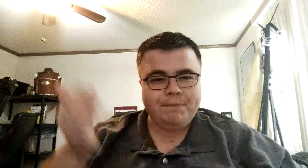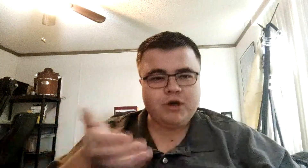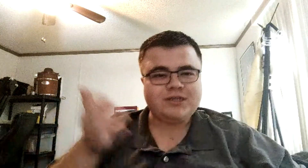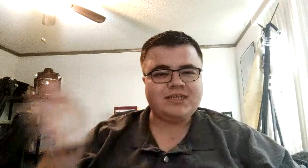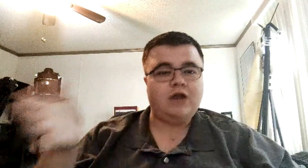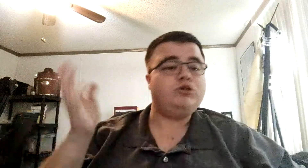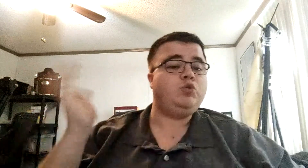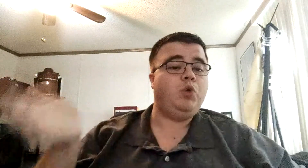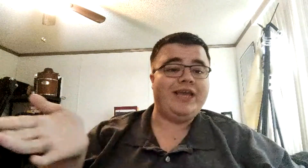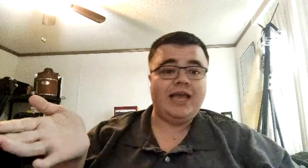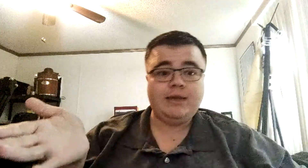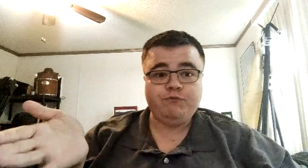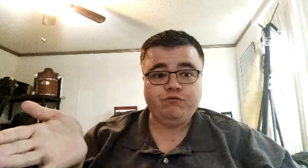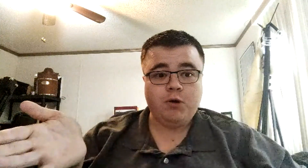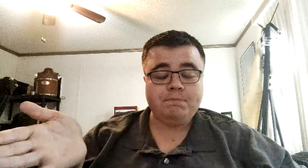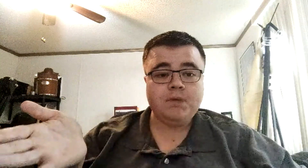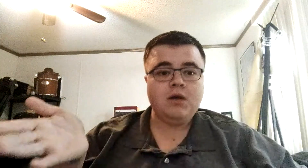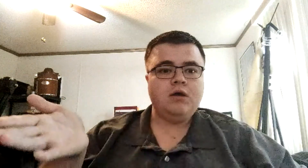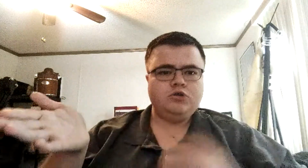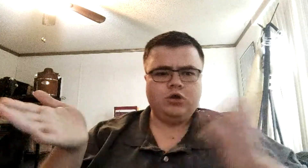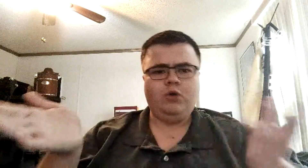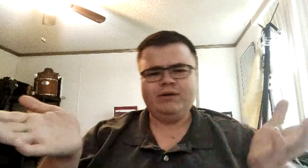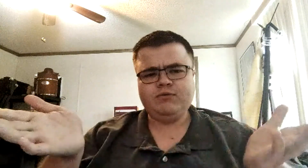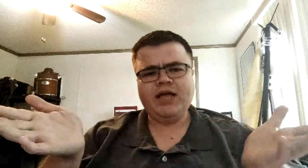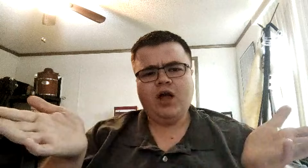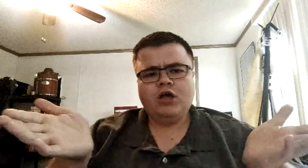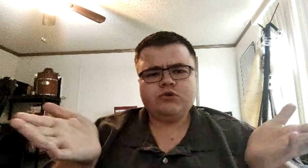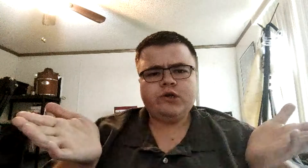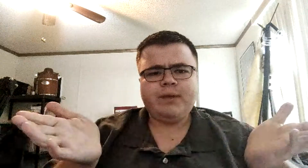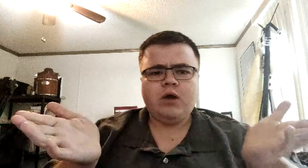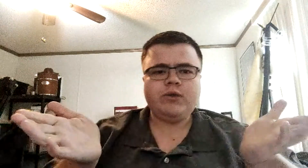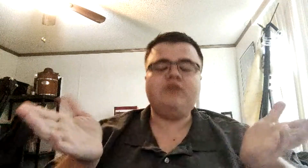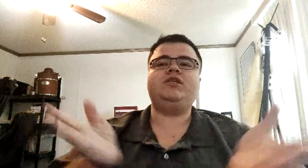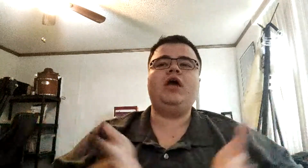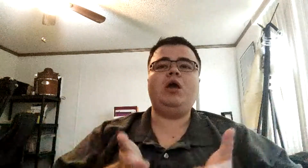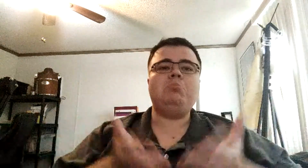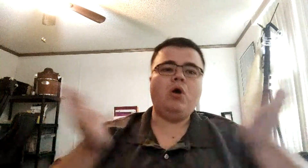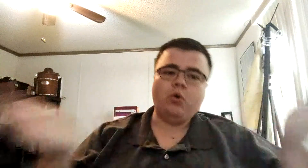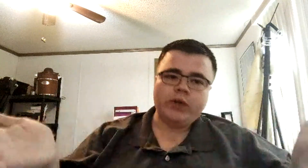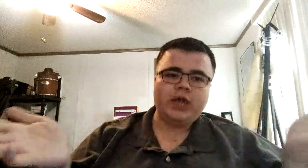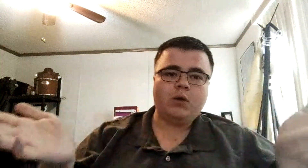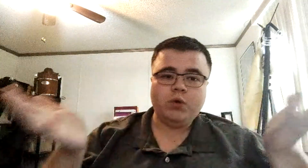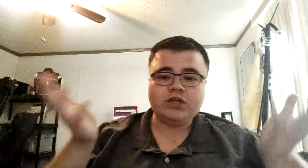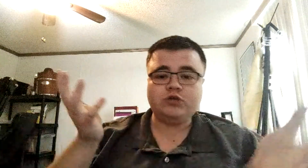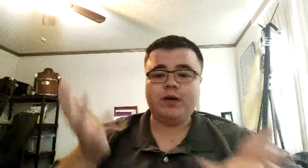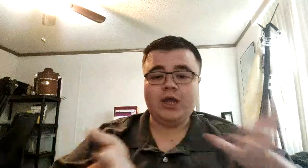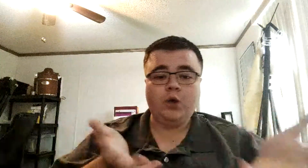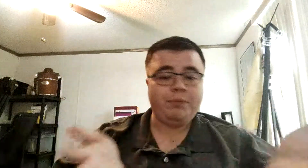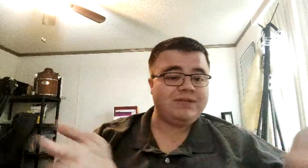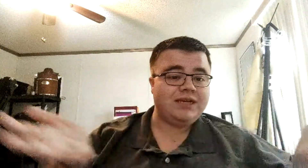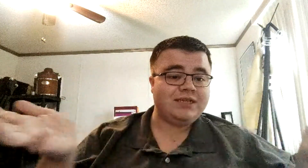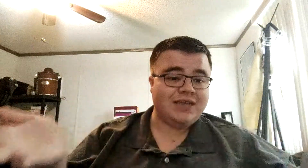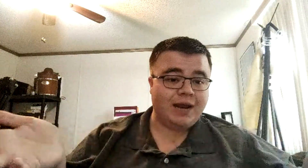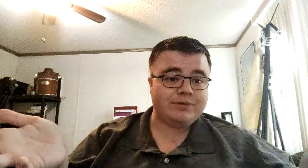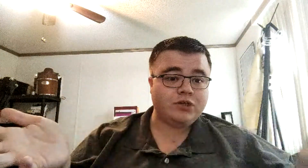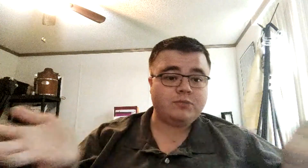American Irish where he came from. So we was really concerned about it. It was like, okay, we can try to help them establish